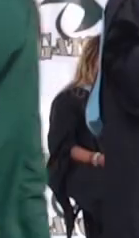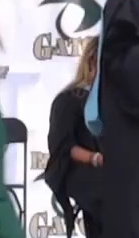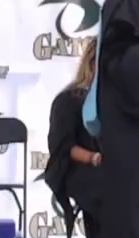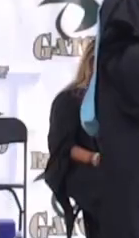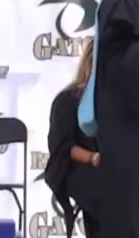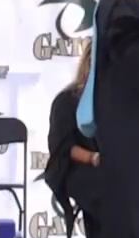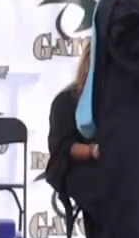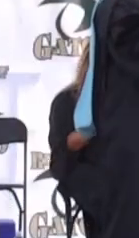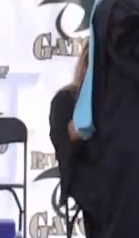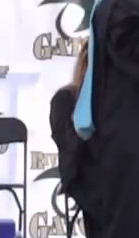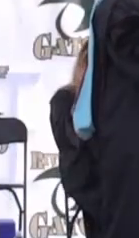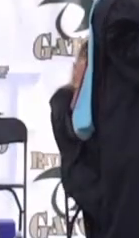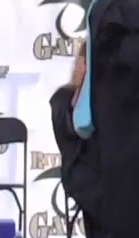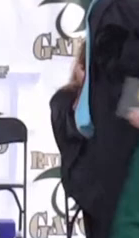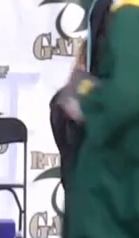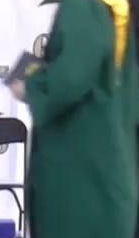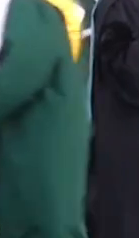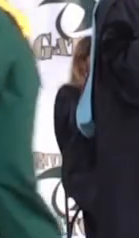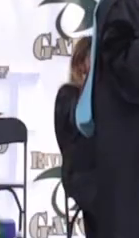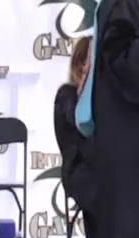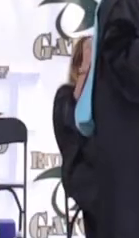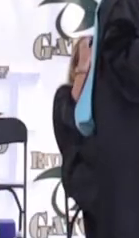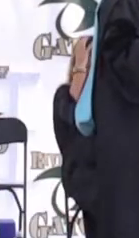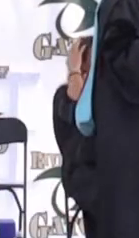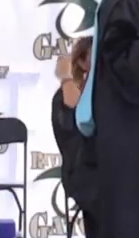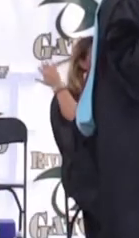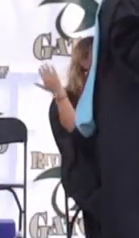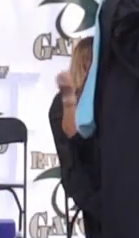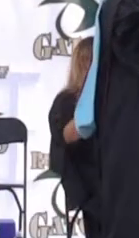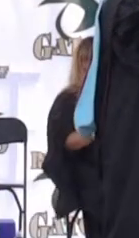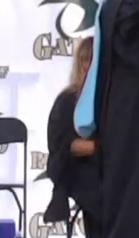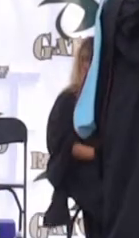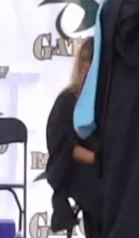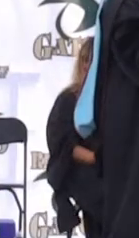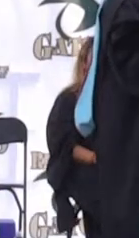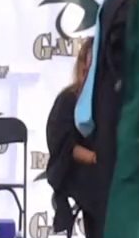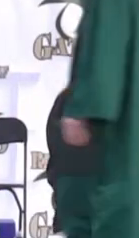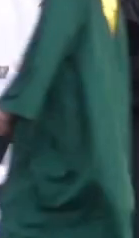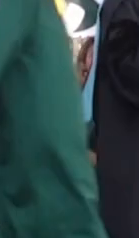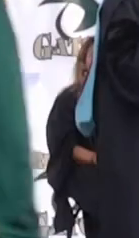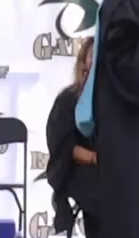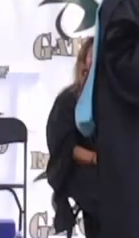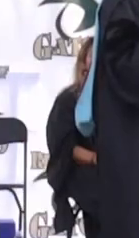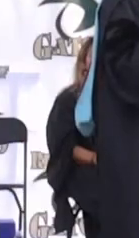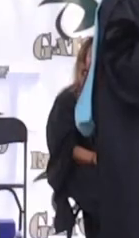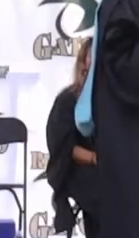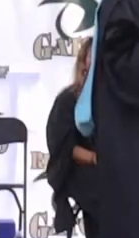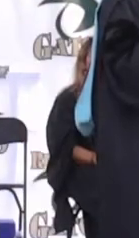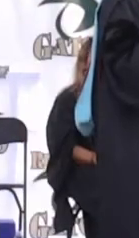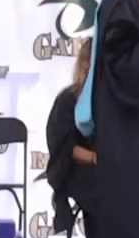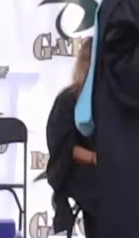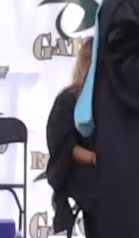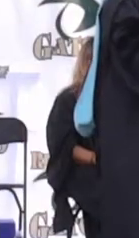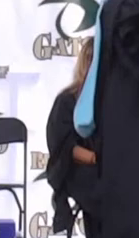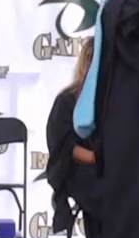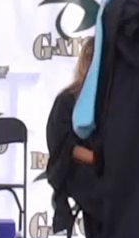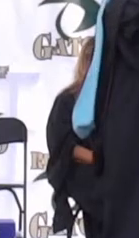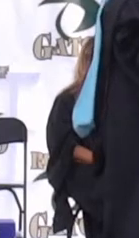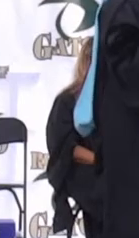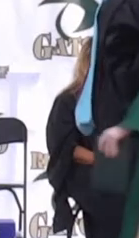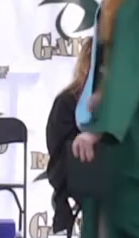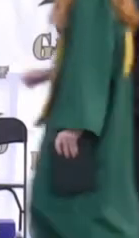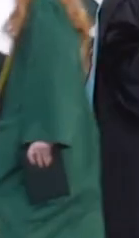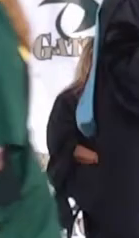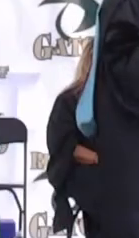Jacob Laban Grabowski. Jacob Dimitri Grant. Bailey Elizabeth Clace, honor